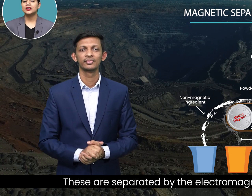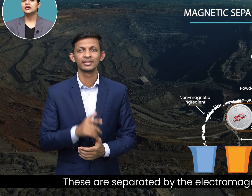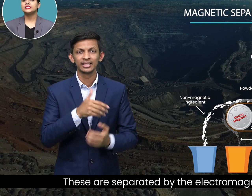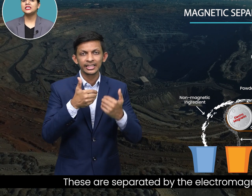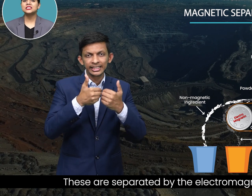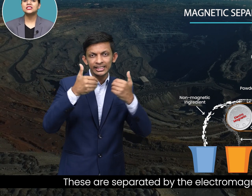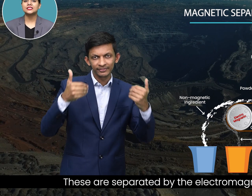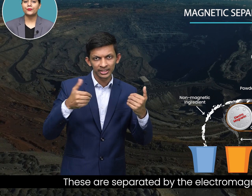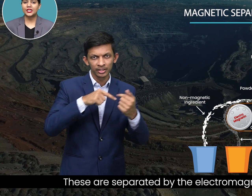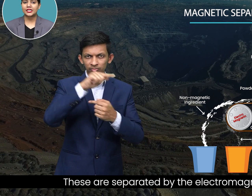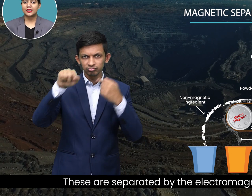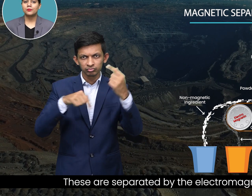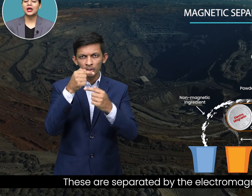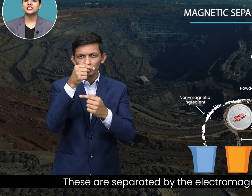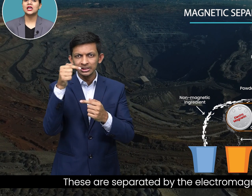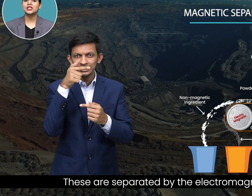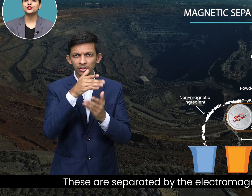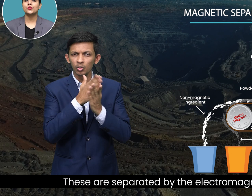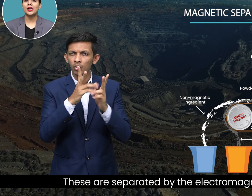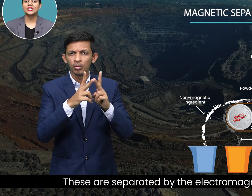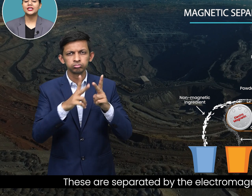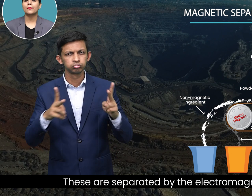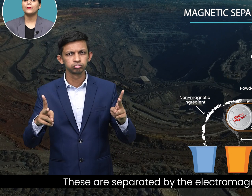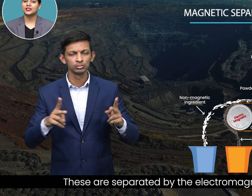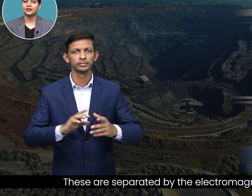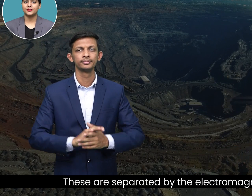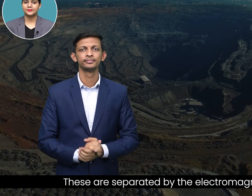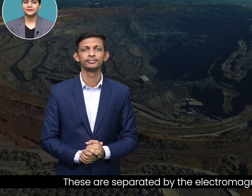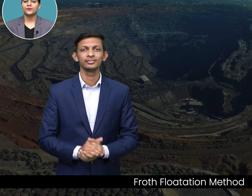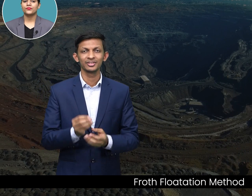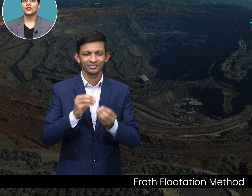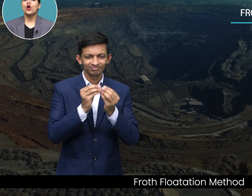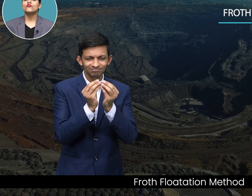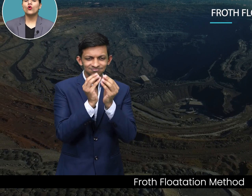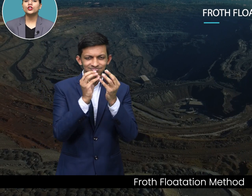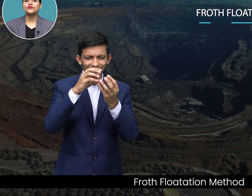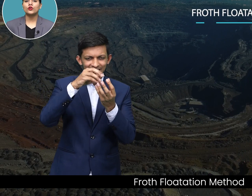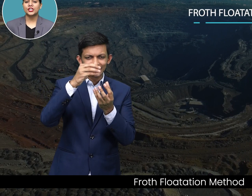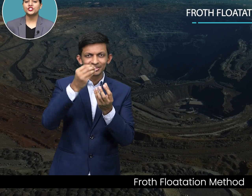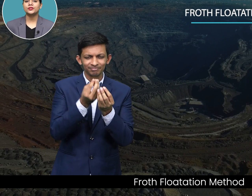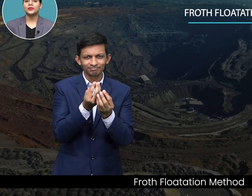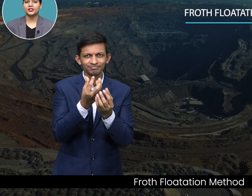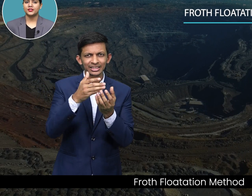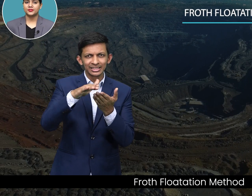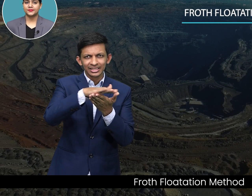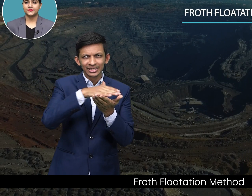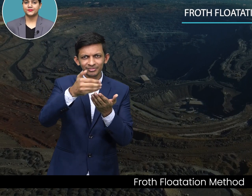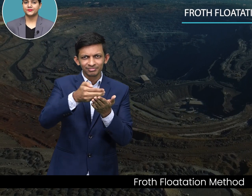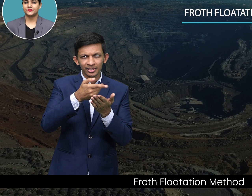FeWO4. These are separated by the electromagnetic method. Fourth, flotation